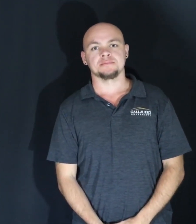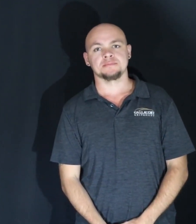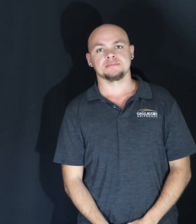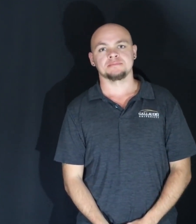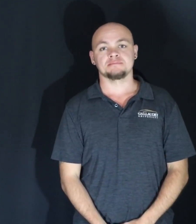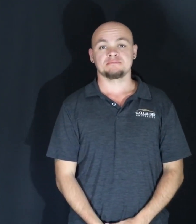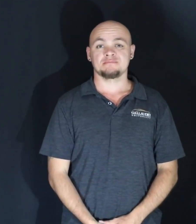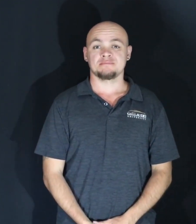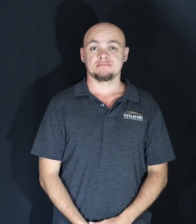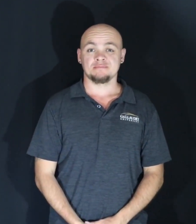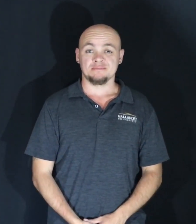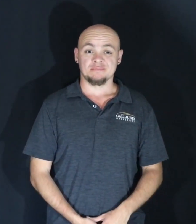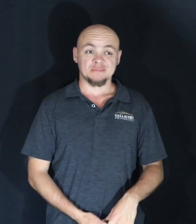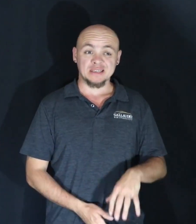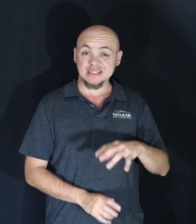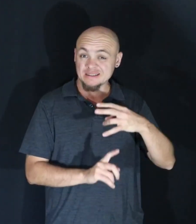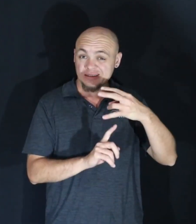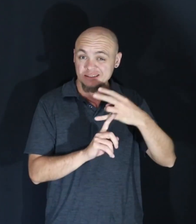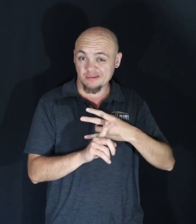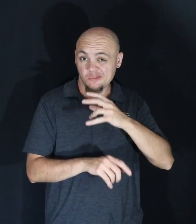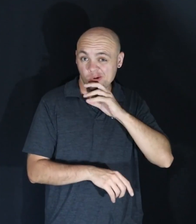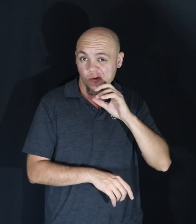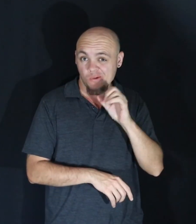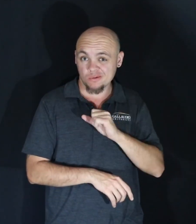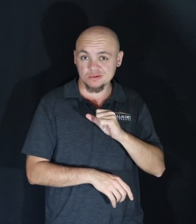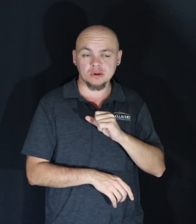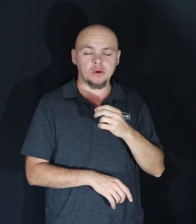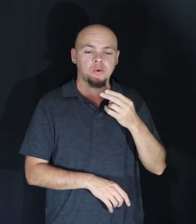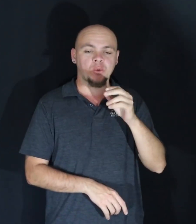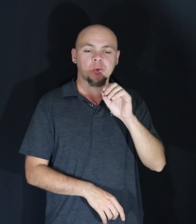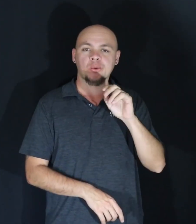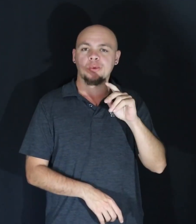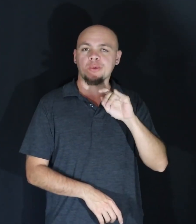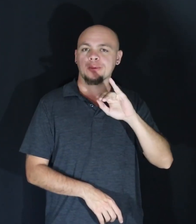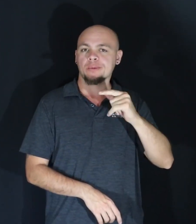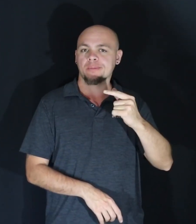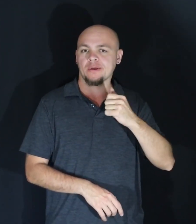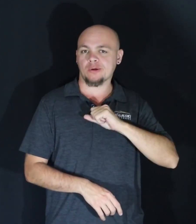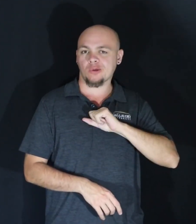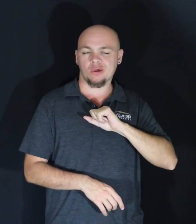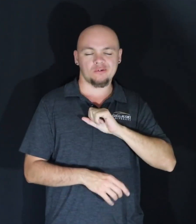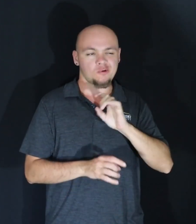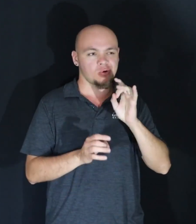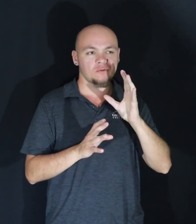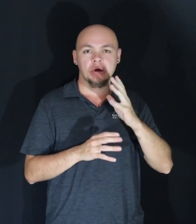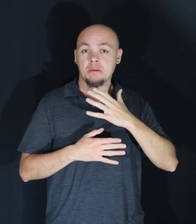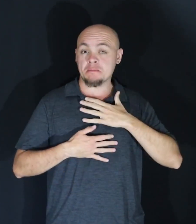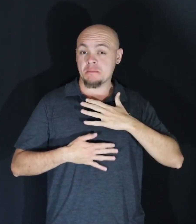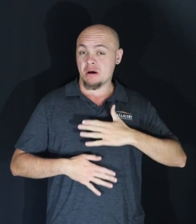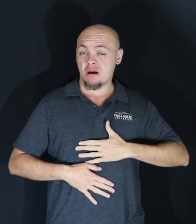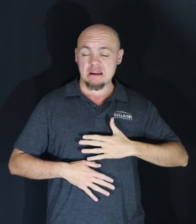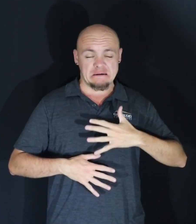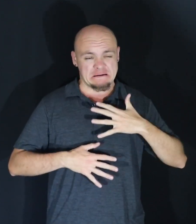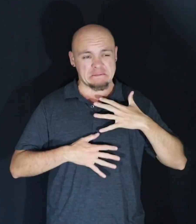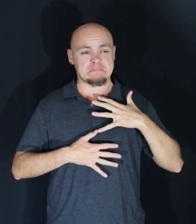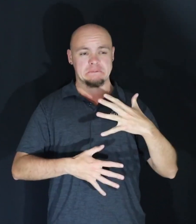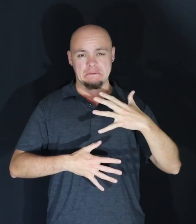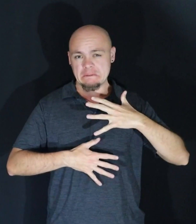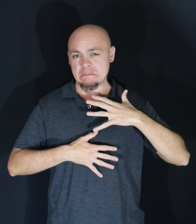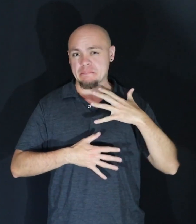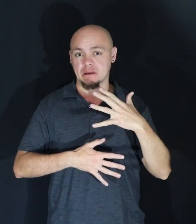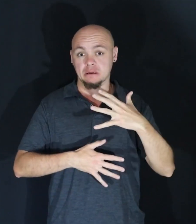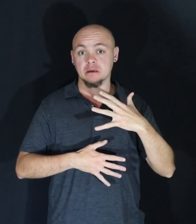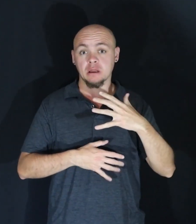When I was just 7 months young, I had a very bad case of whooping cough. My body shook so violently that it not only left me with